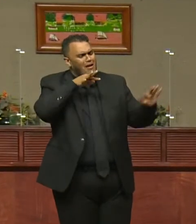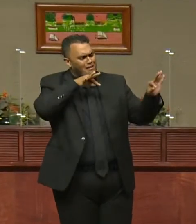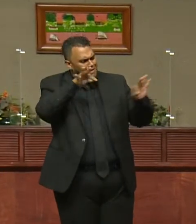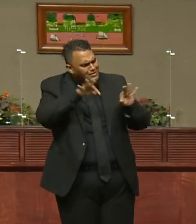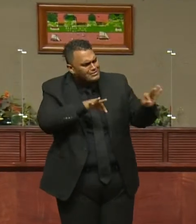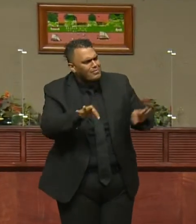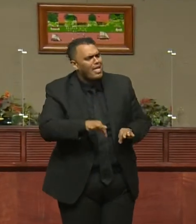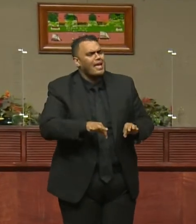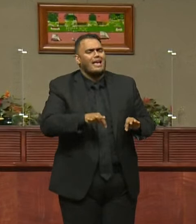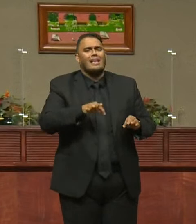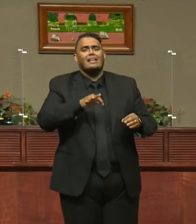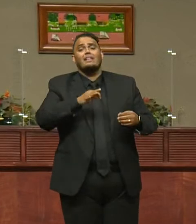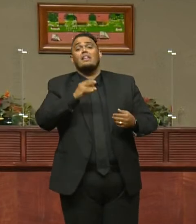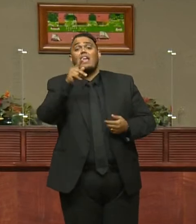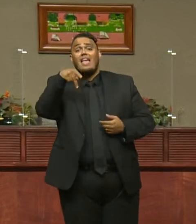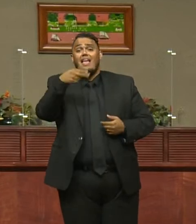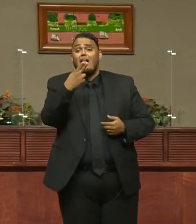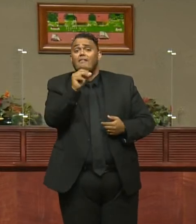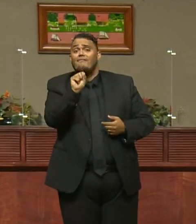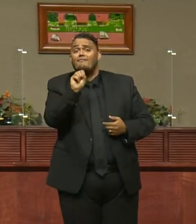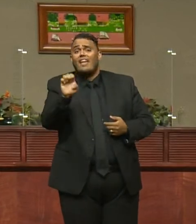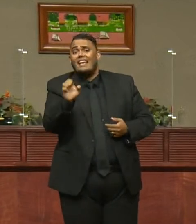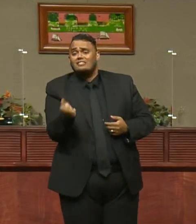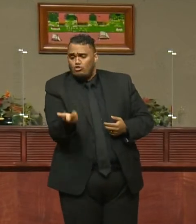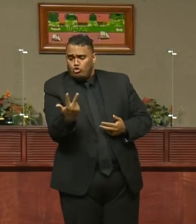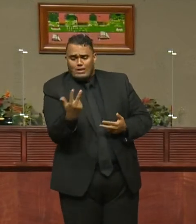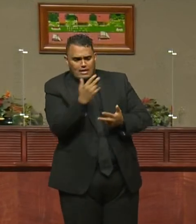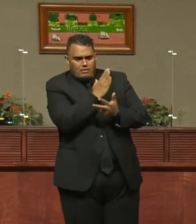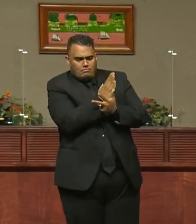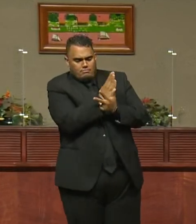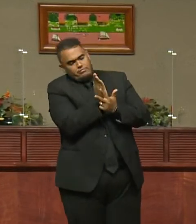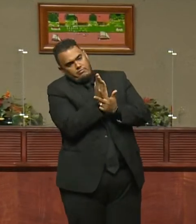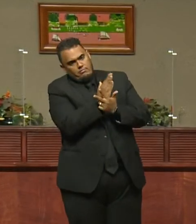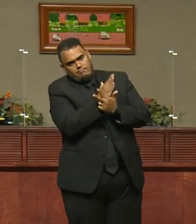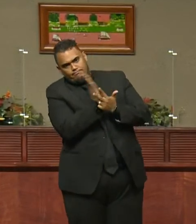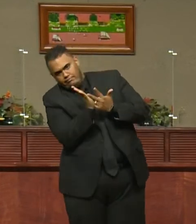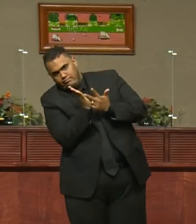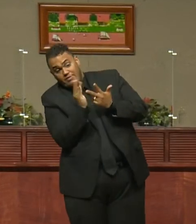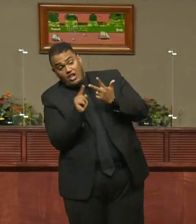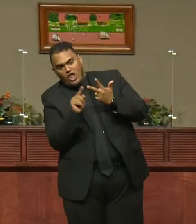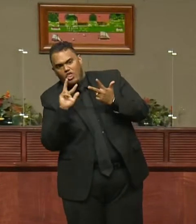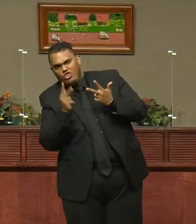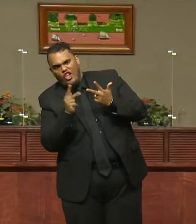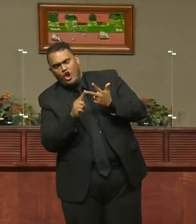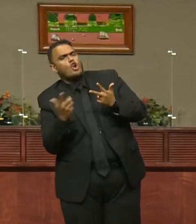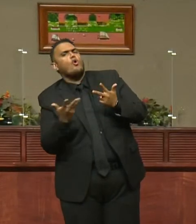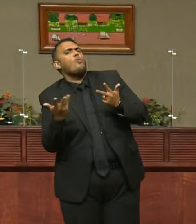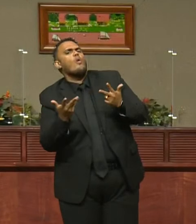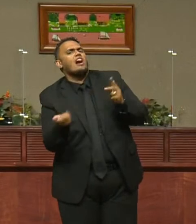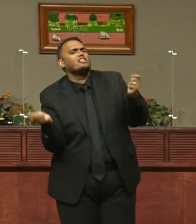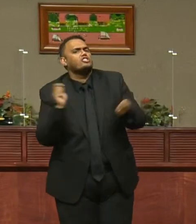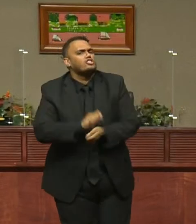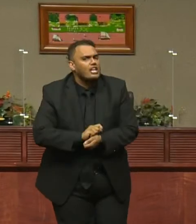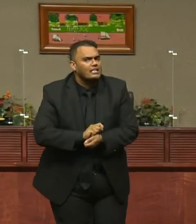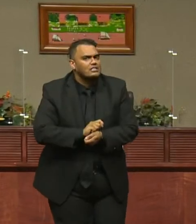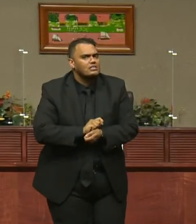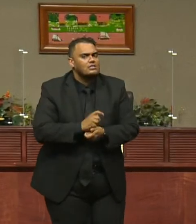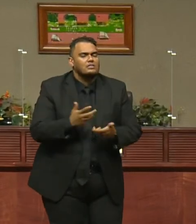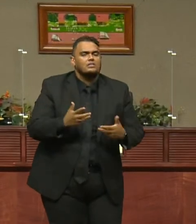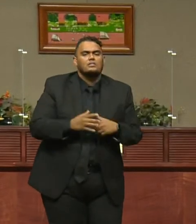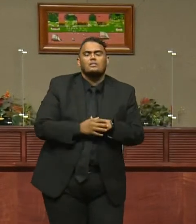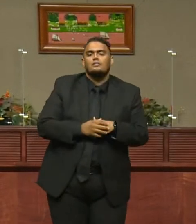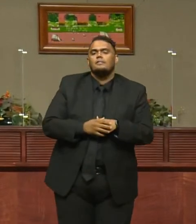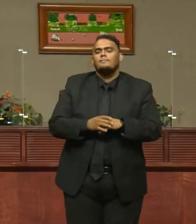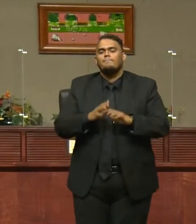what actually changes? What actually changes here in terms of the guidance that we have given is